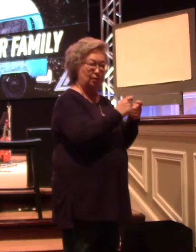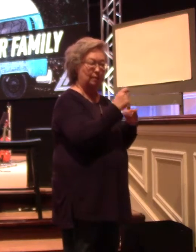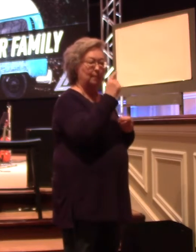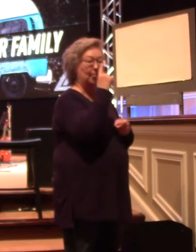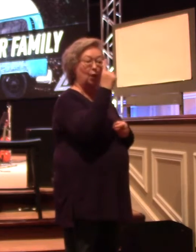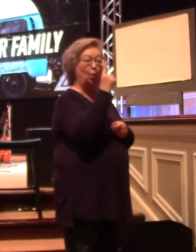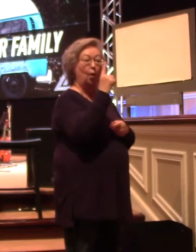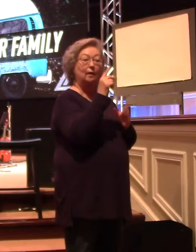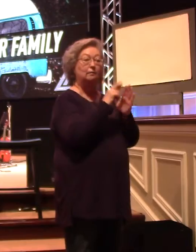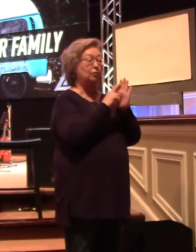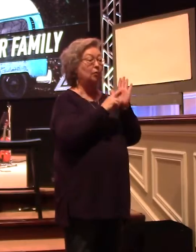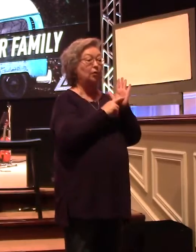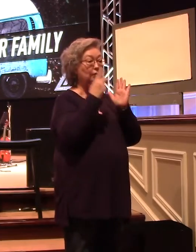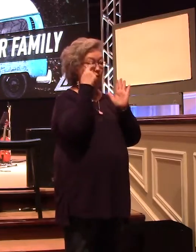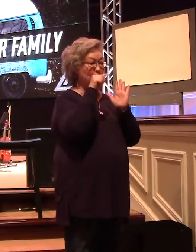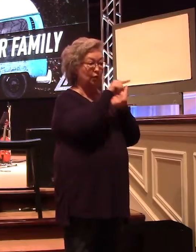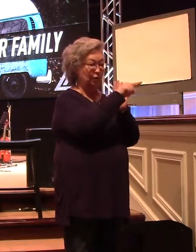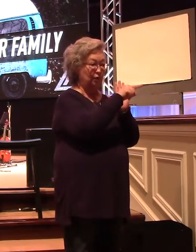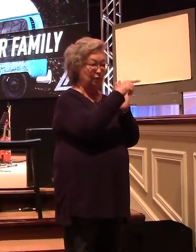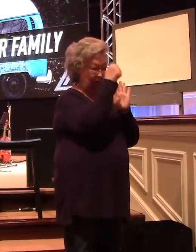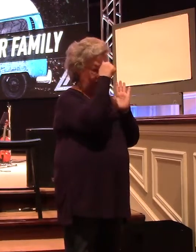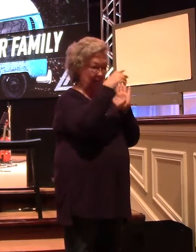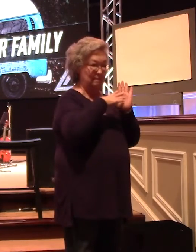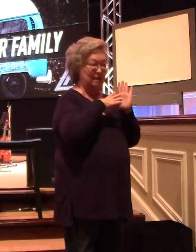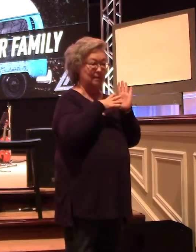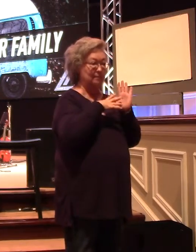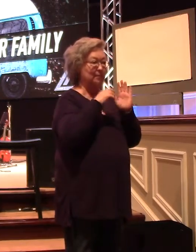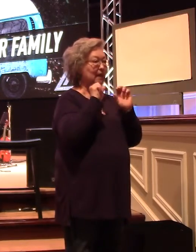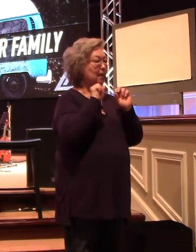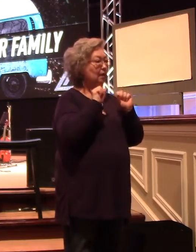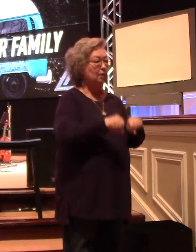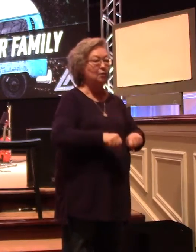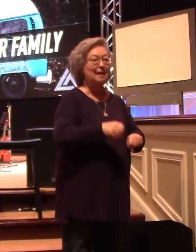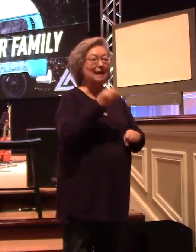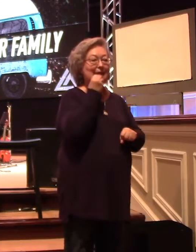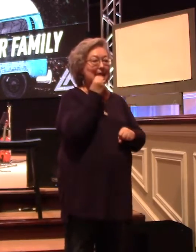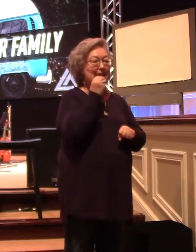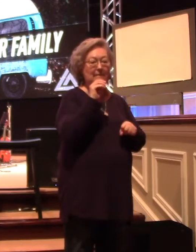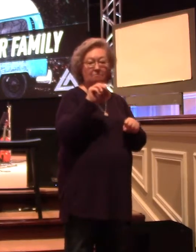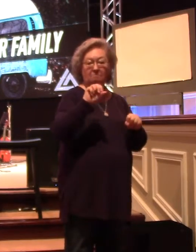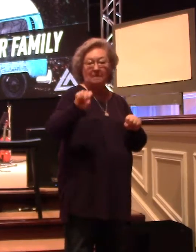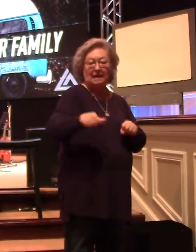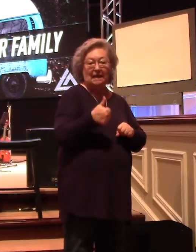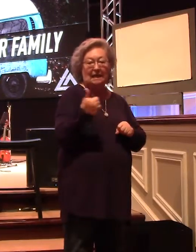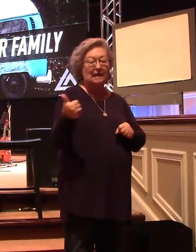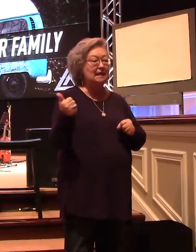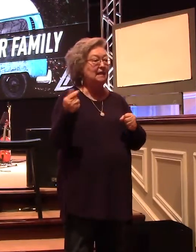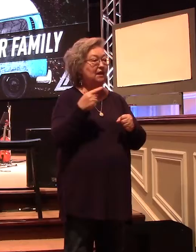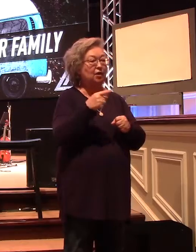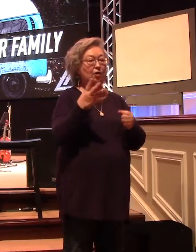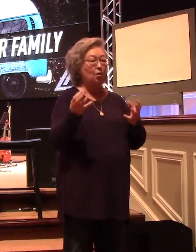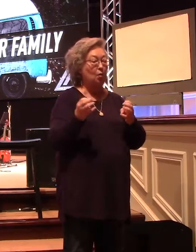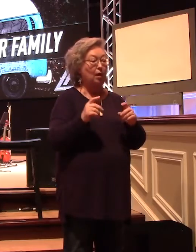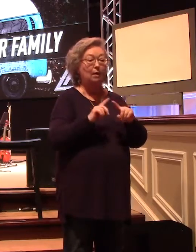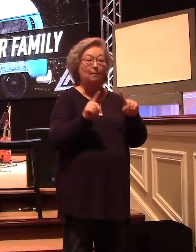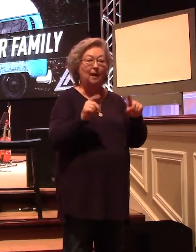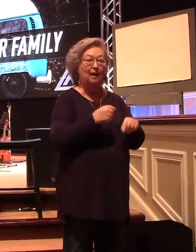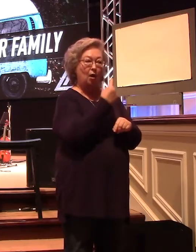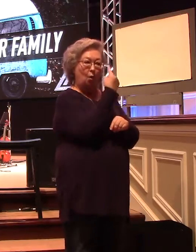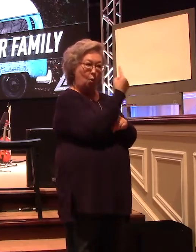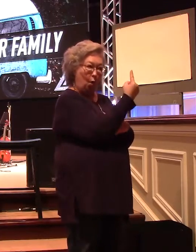can eat anything in here. Everything here is for your enjoyment, except for one tree. Don't eat from that tree over there,